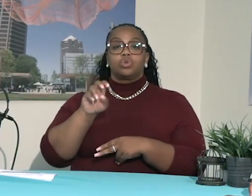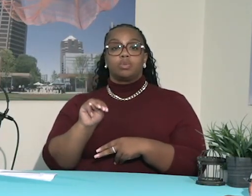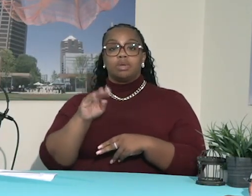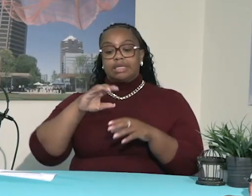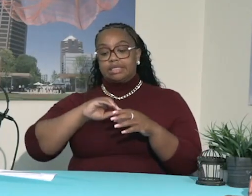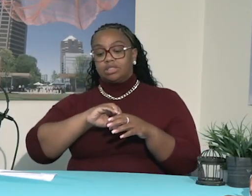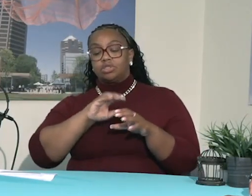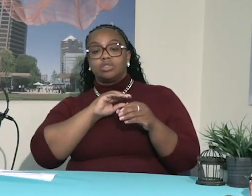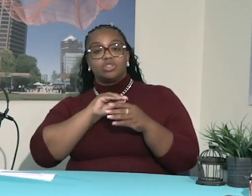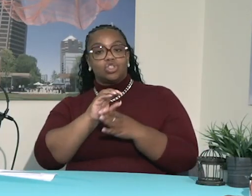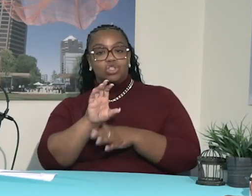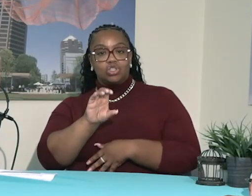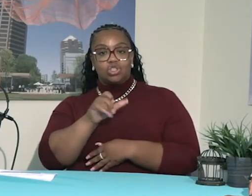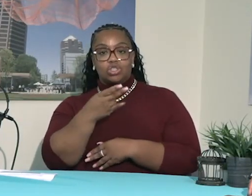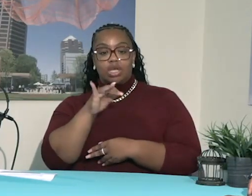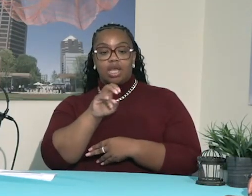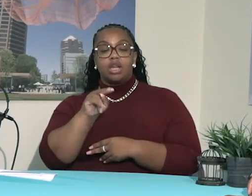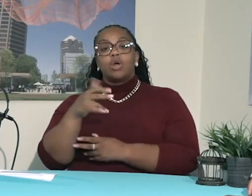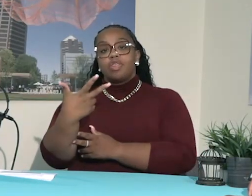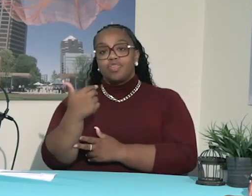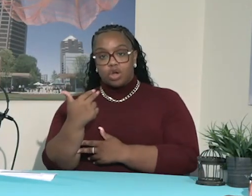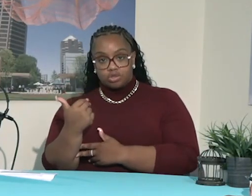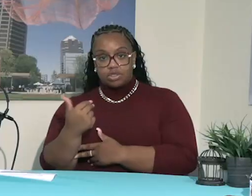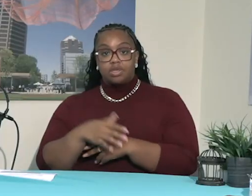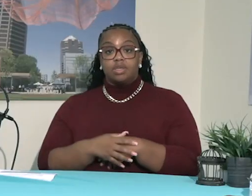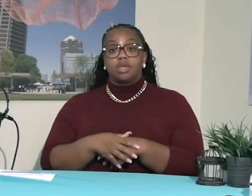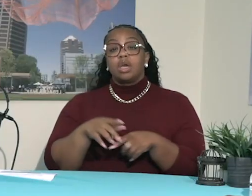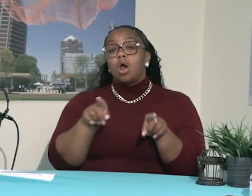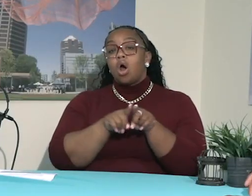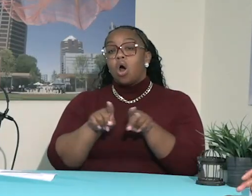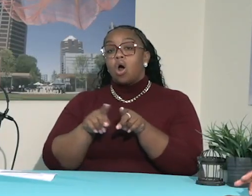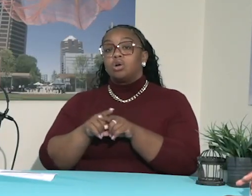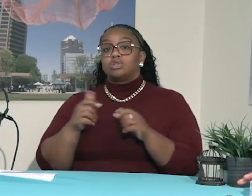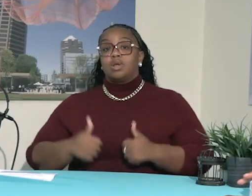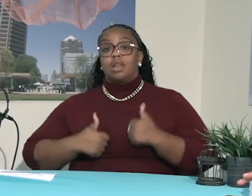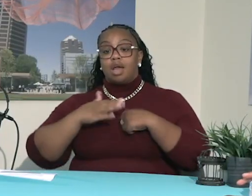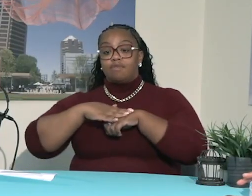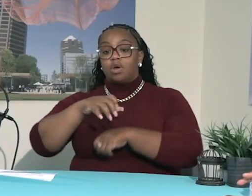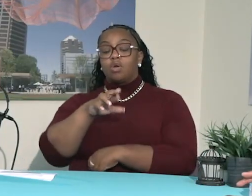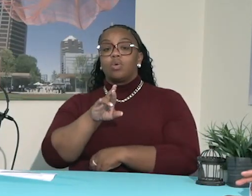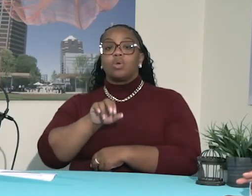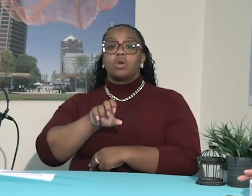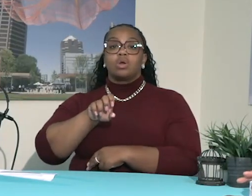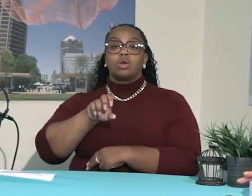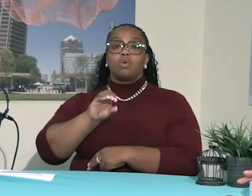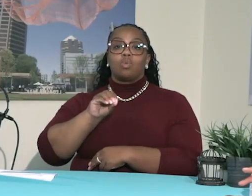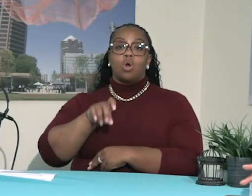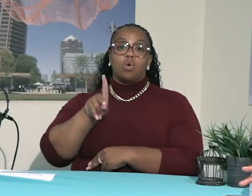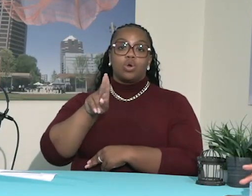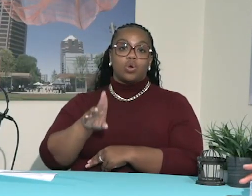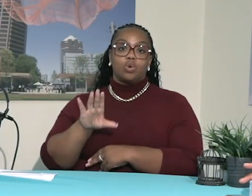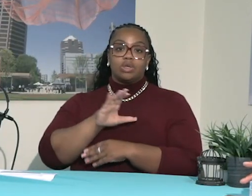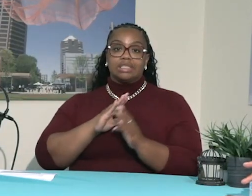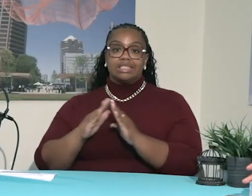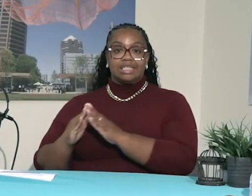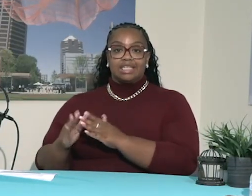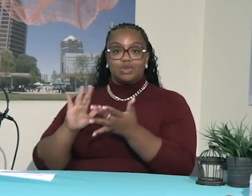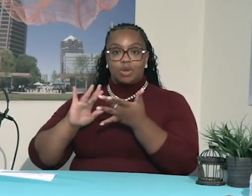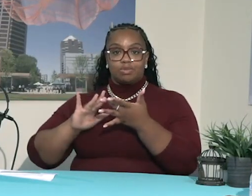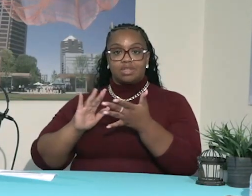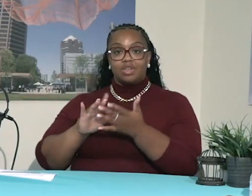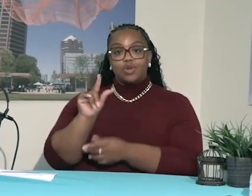Lumos 31. GTN also streams live on Roku and the city's website at greensboro-nc.gov.